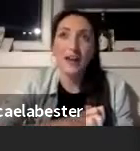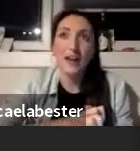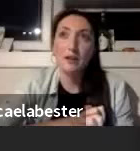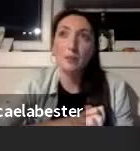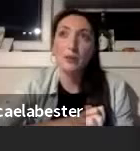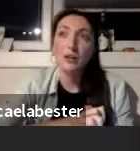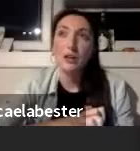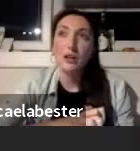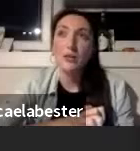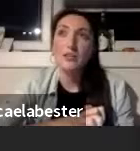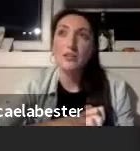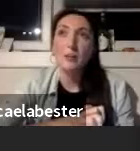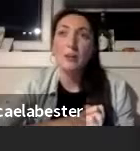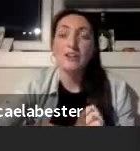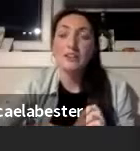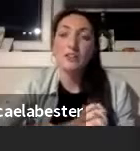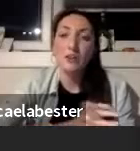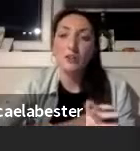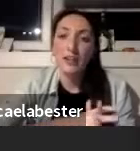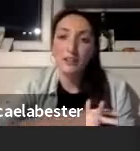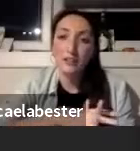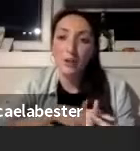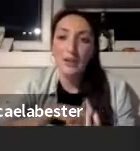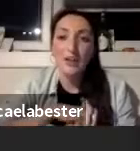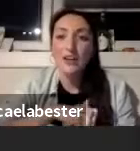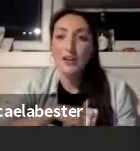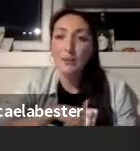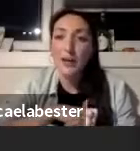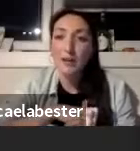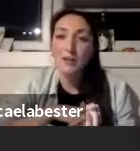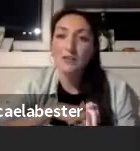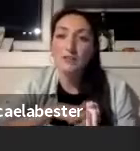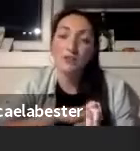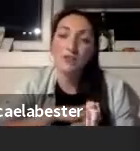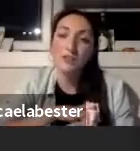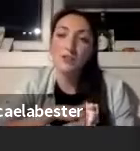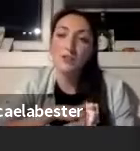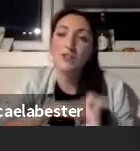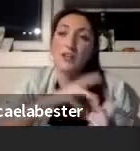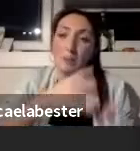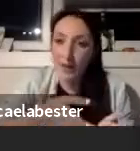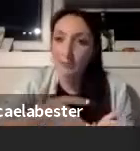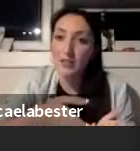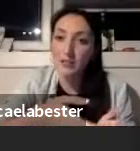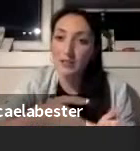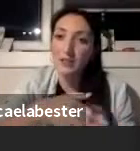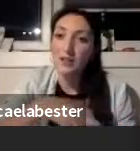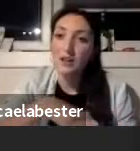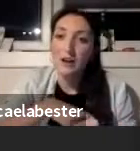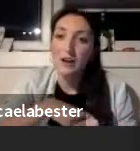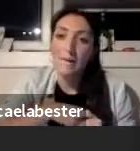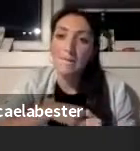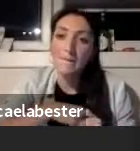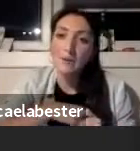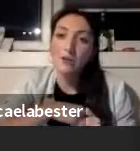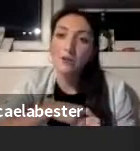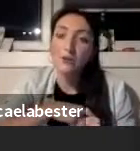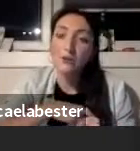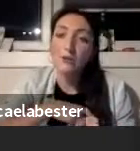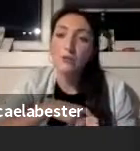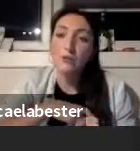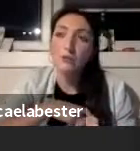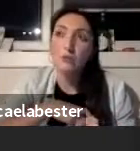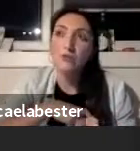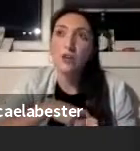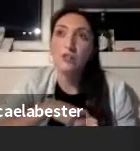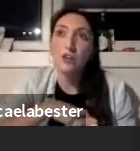some of that up. We apparently don't like the term hearing impaired because it focuses on an impairment.